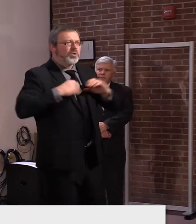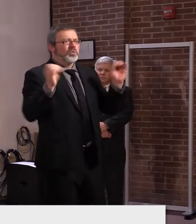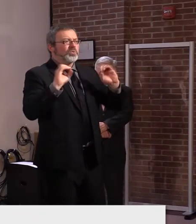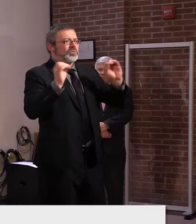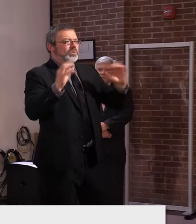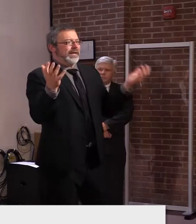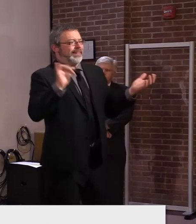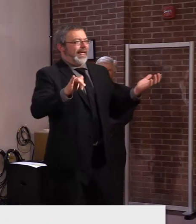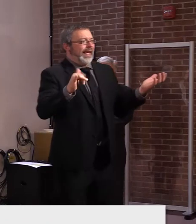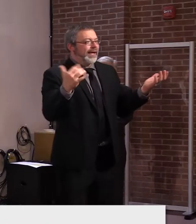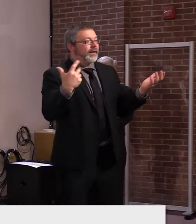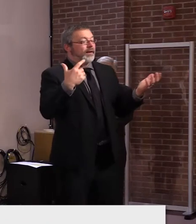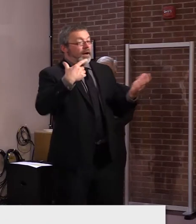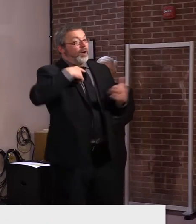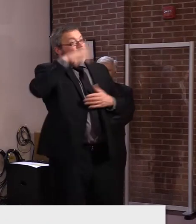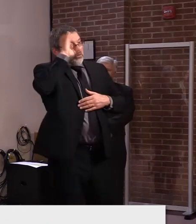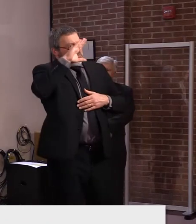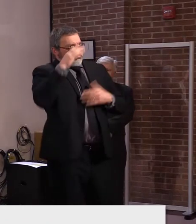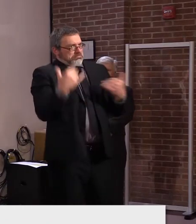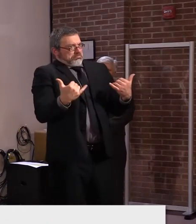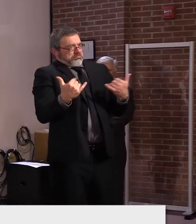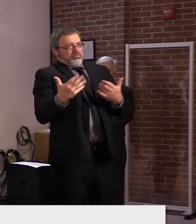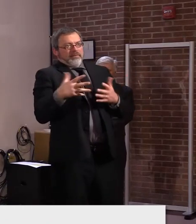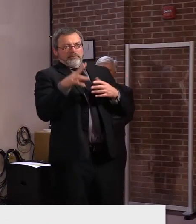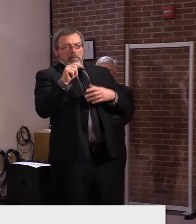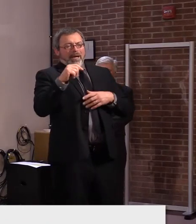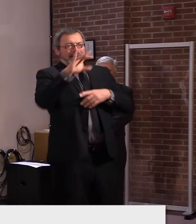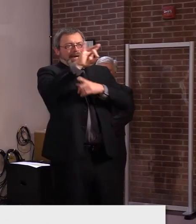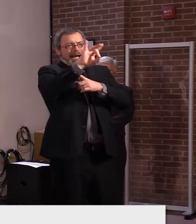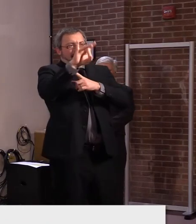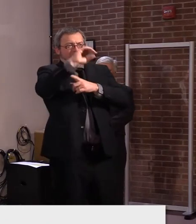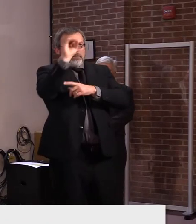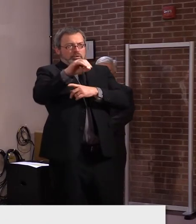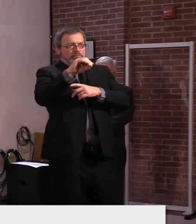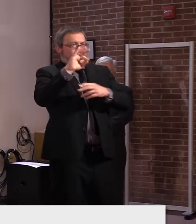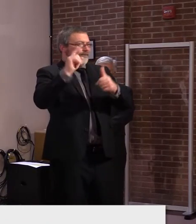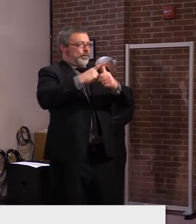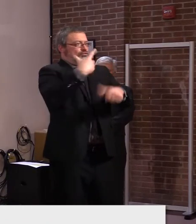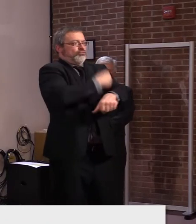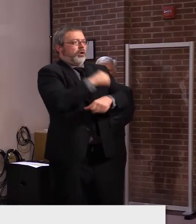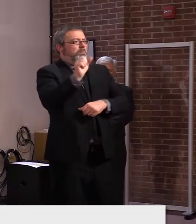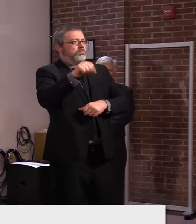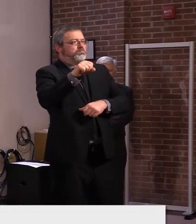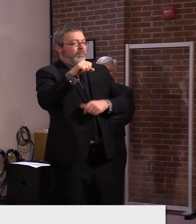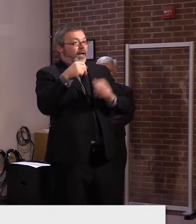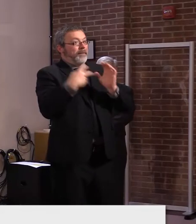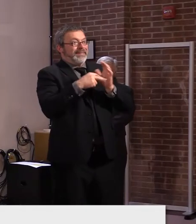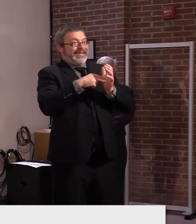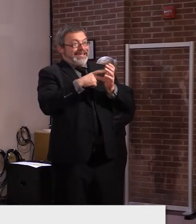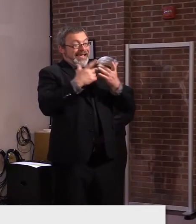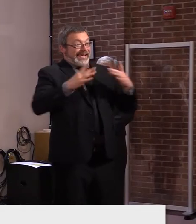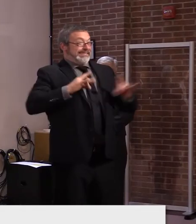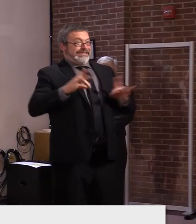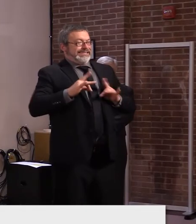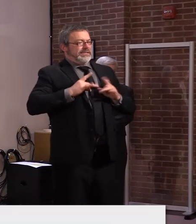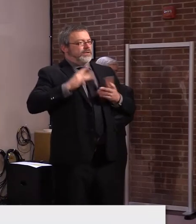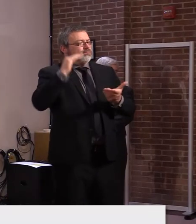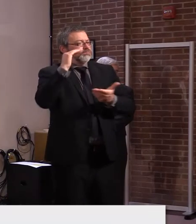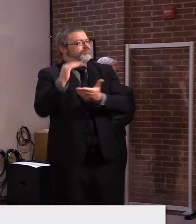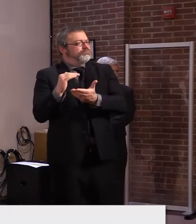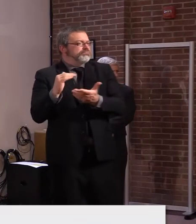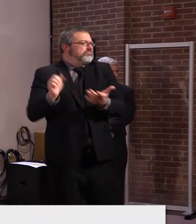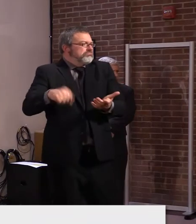with people who are fully vaccinated, that our case counts are going to go down. We're going to see lower transmission in